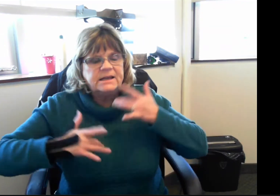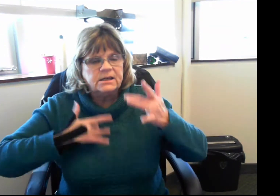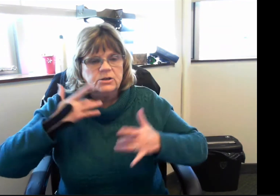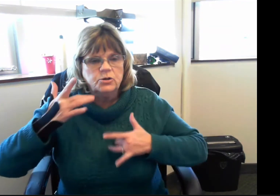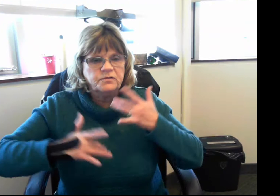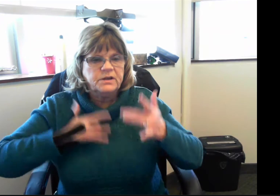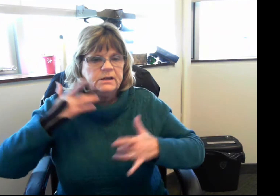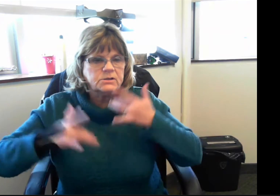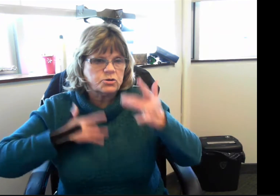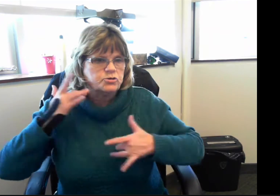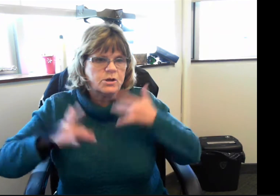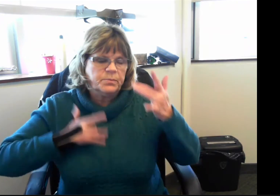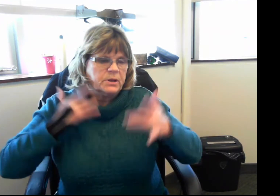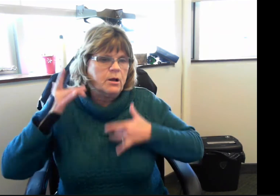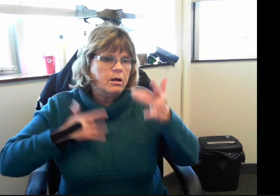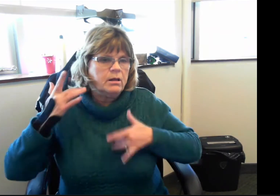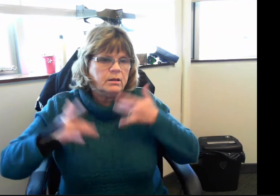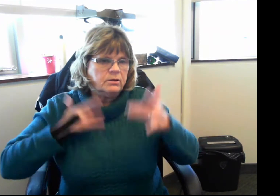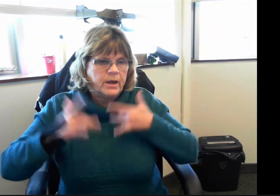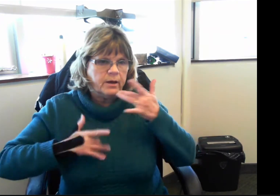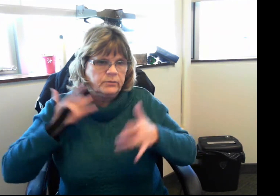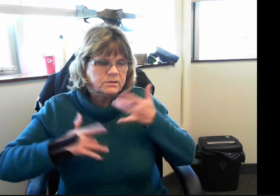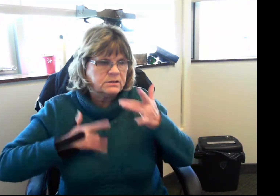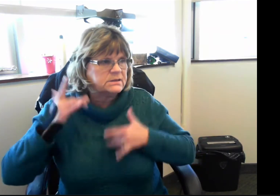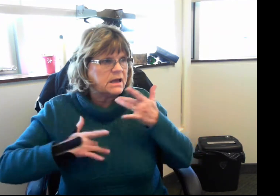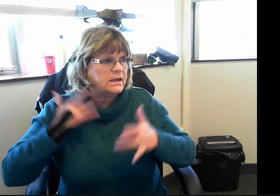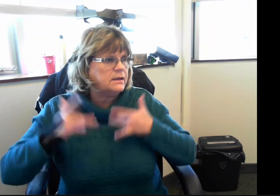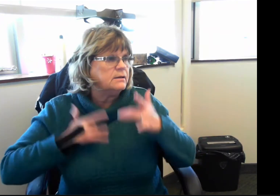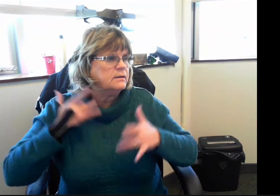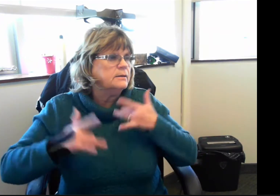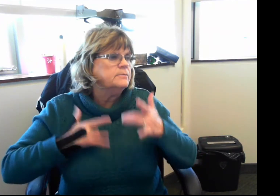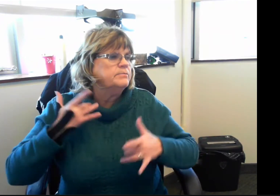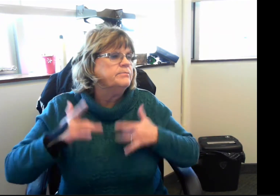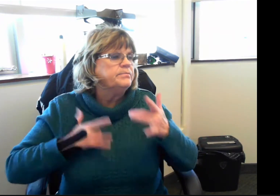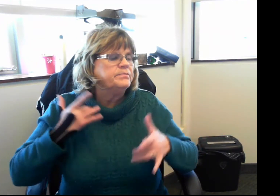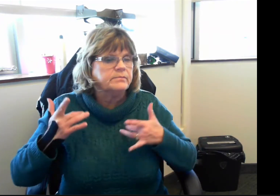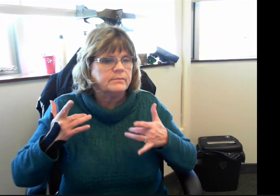excited. Your feelings are jumping all around. Excited.